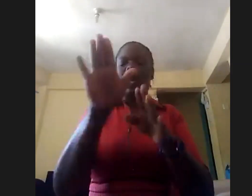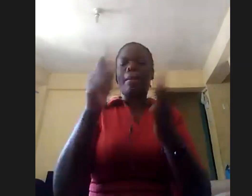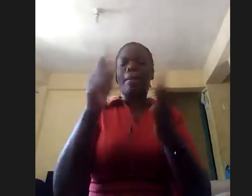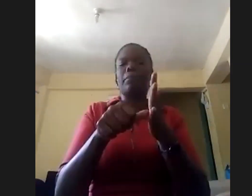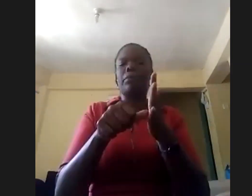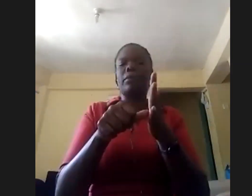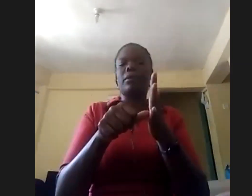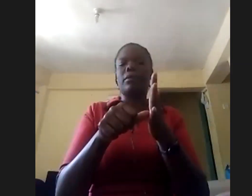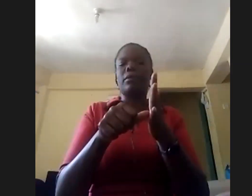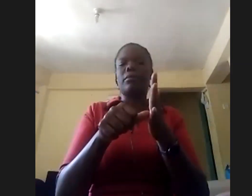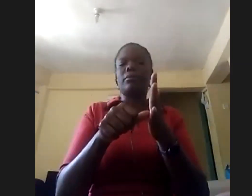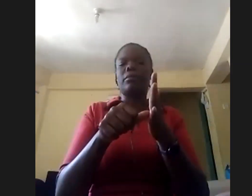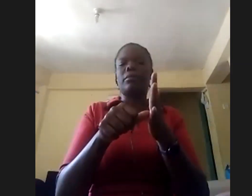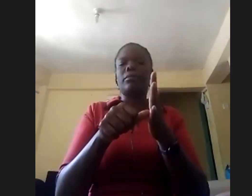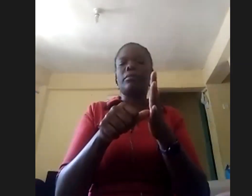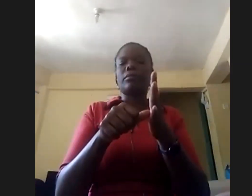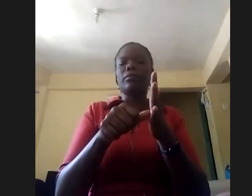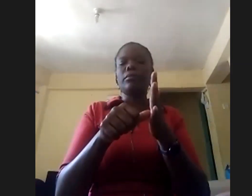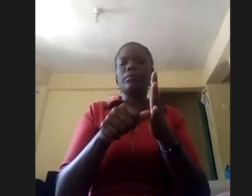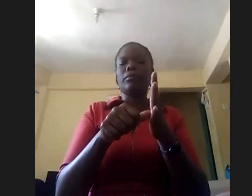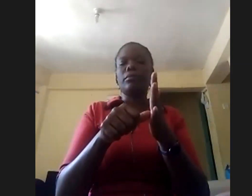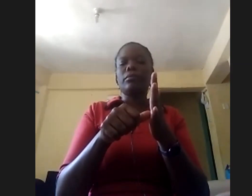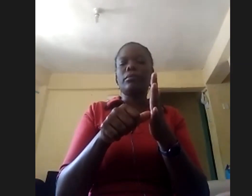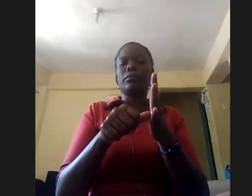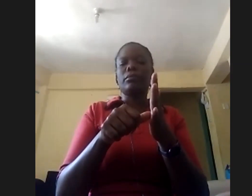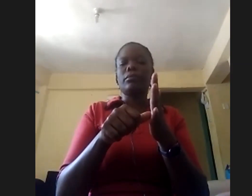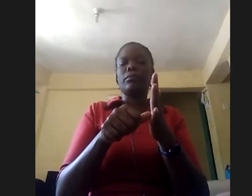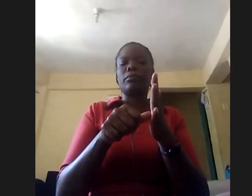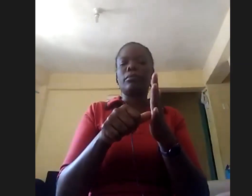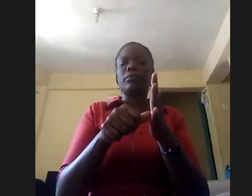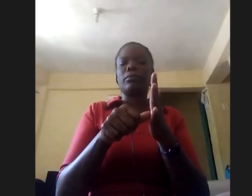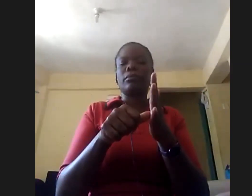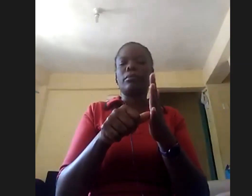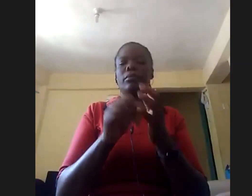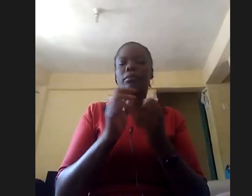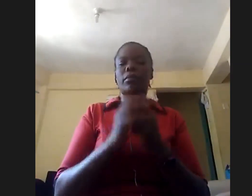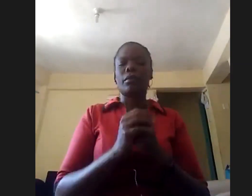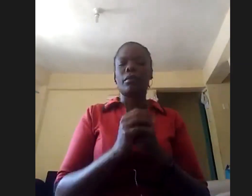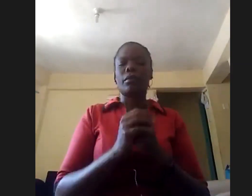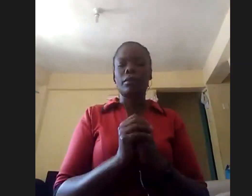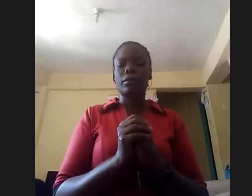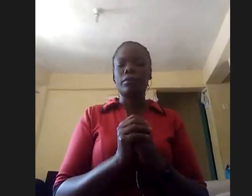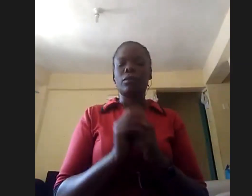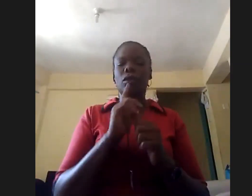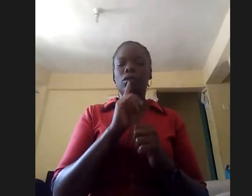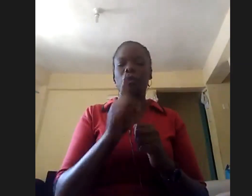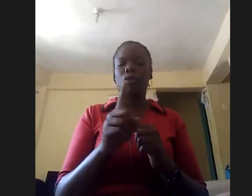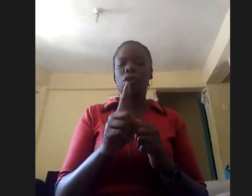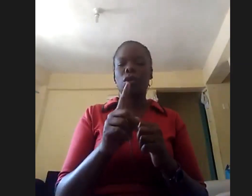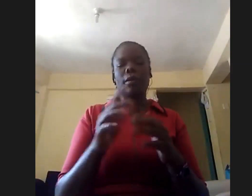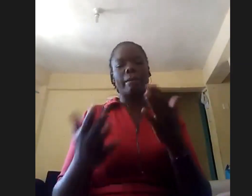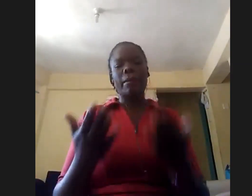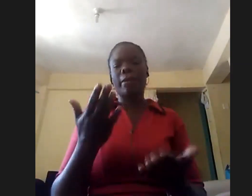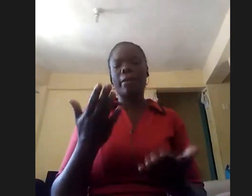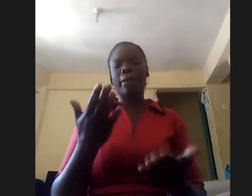on how people live with them. Mhm. Yes. Okay. So probably you wanted to